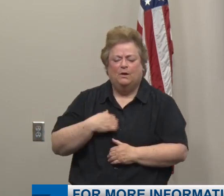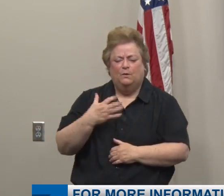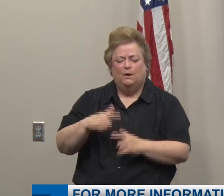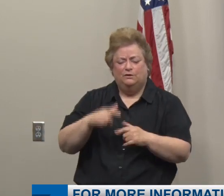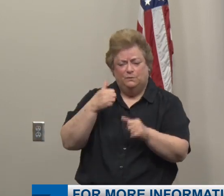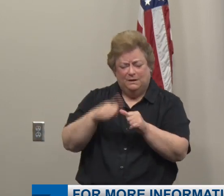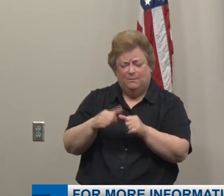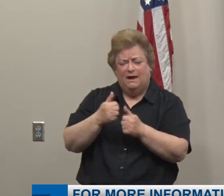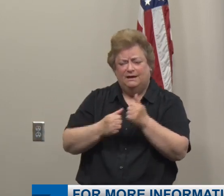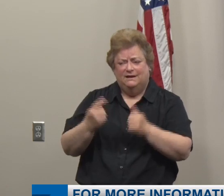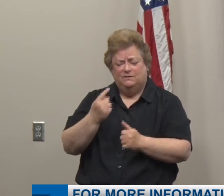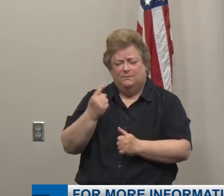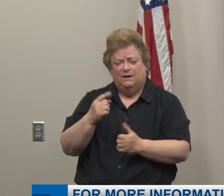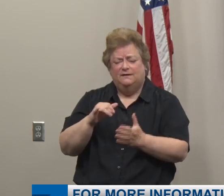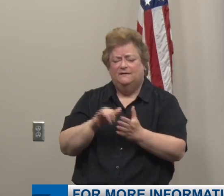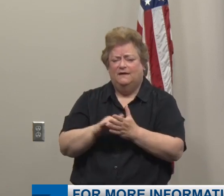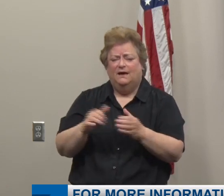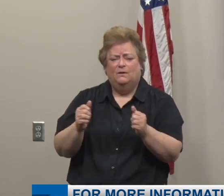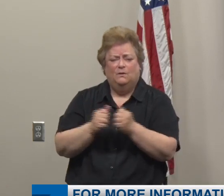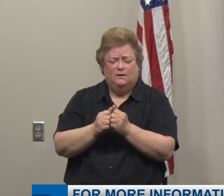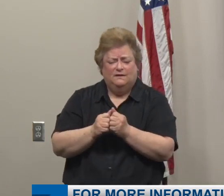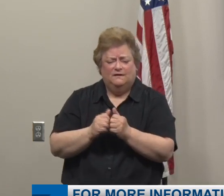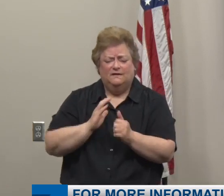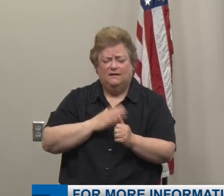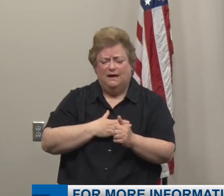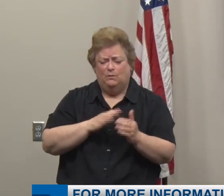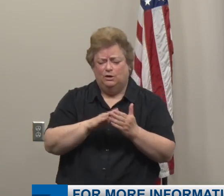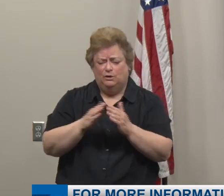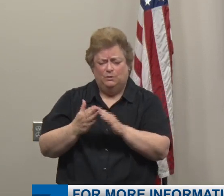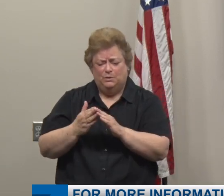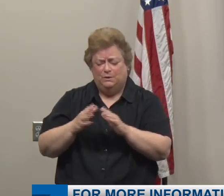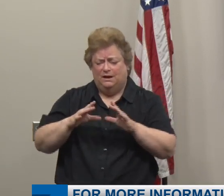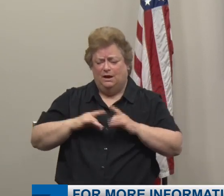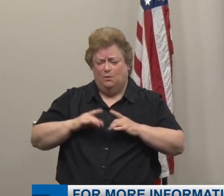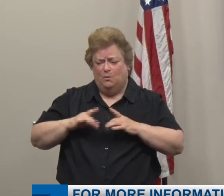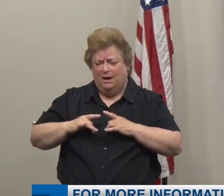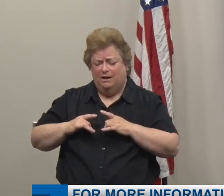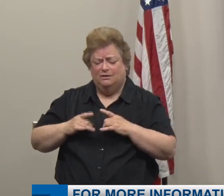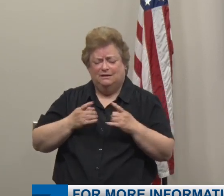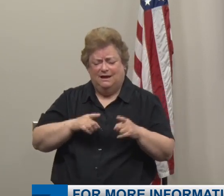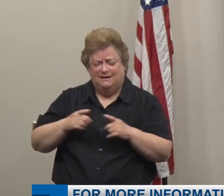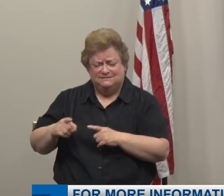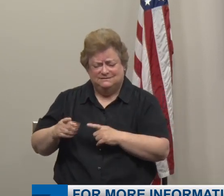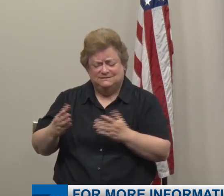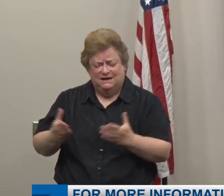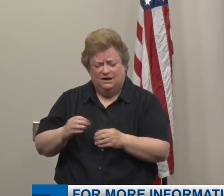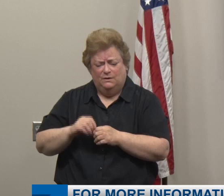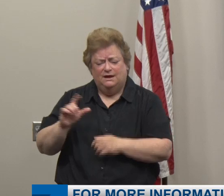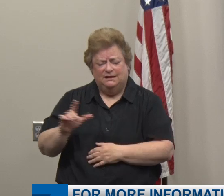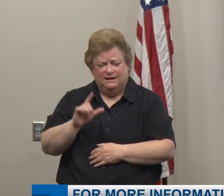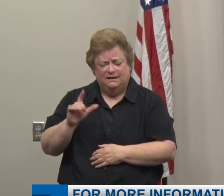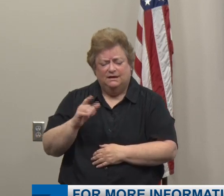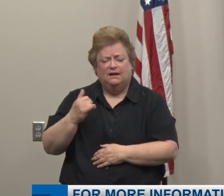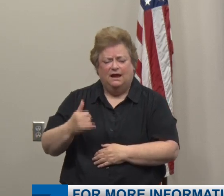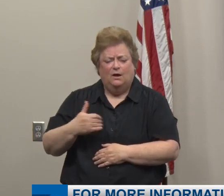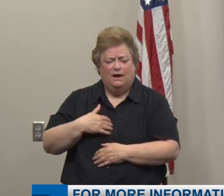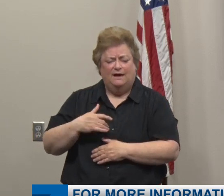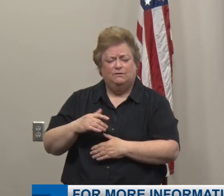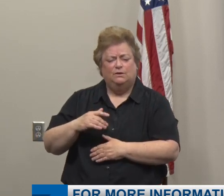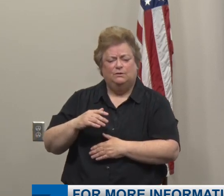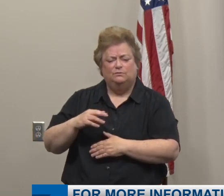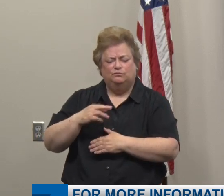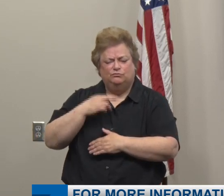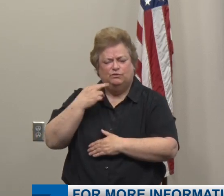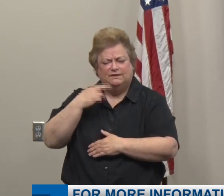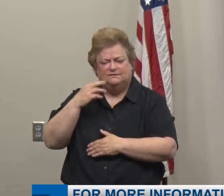everyone today of course that with our community acquired cases of Cova 19 here in Lincoln there is a risk exposure